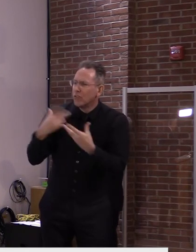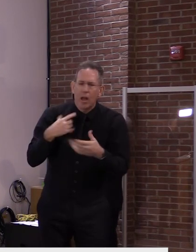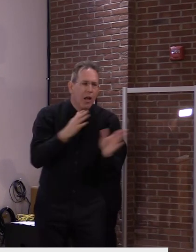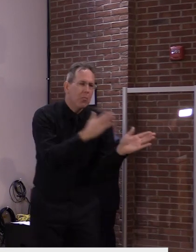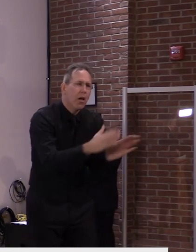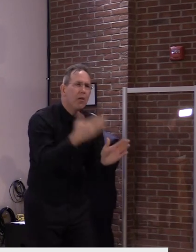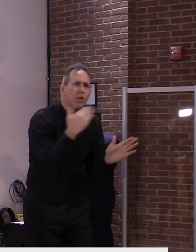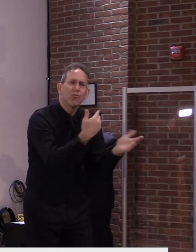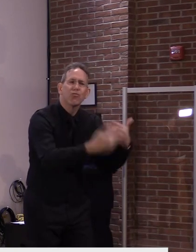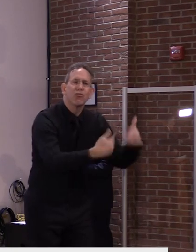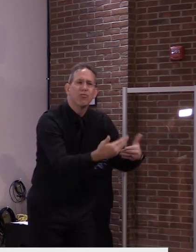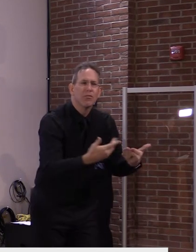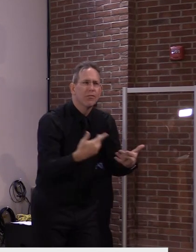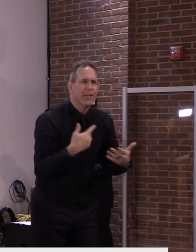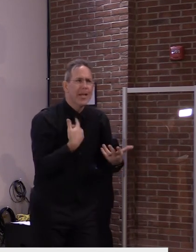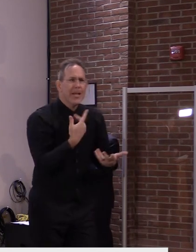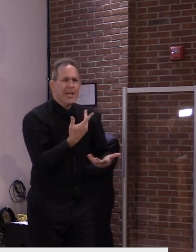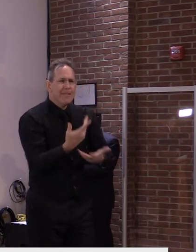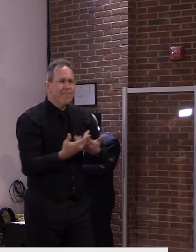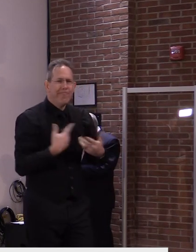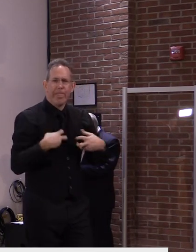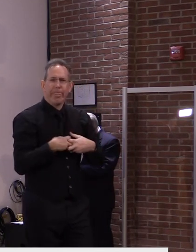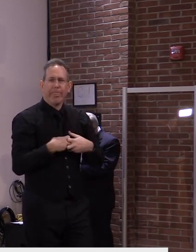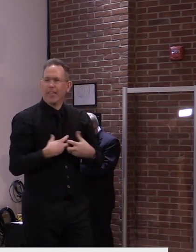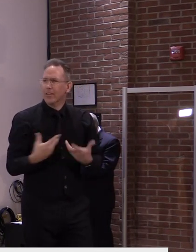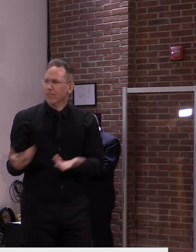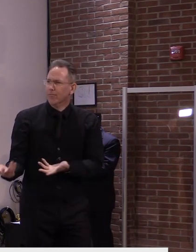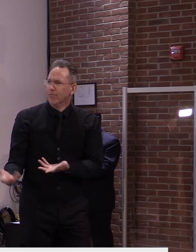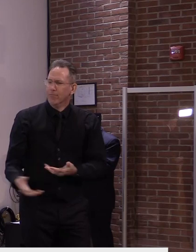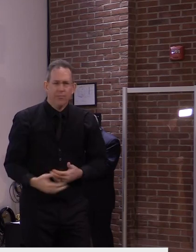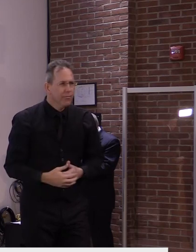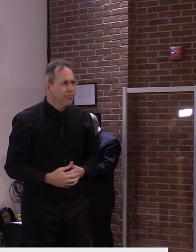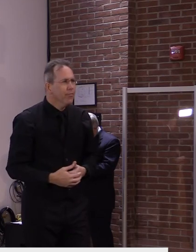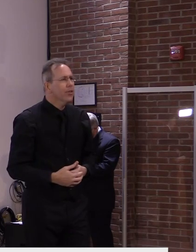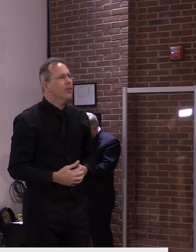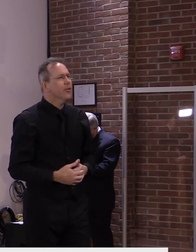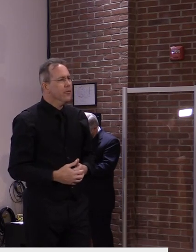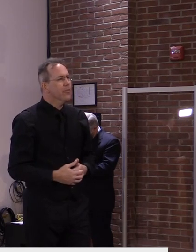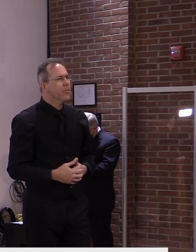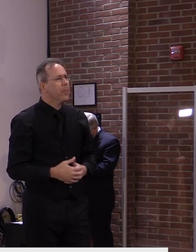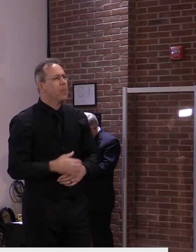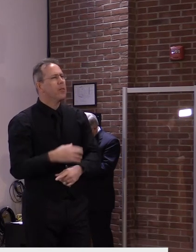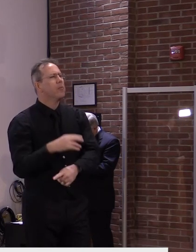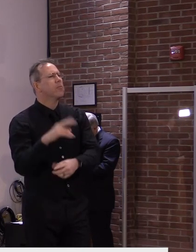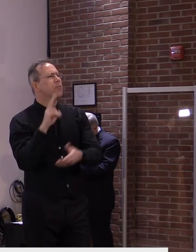Thank you for the question, Lisa. Absolutely, our team is working on how to